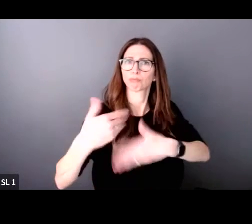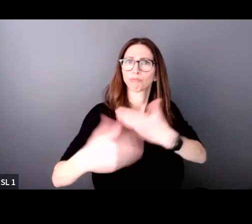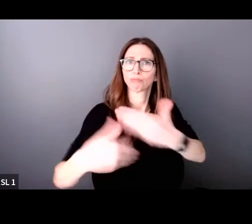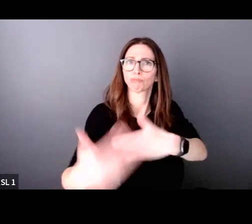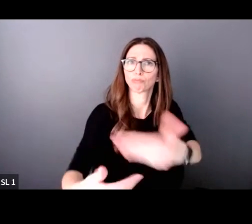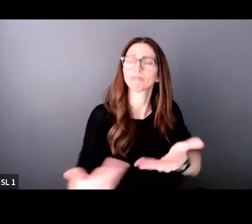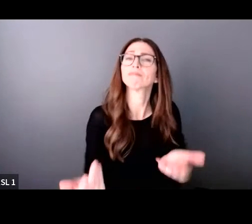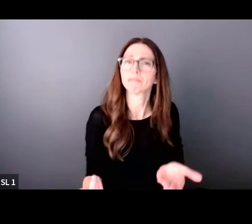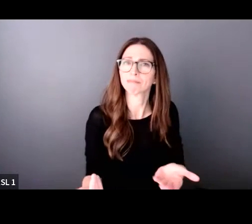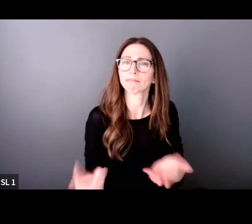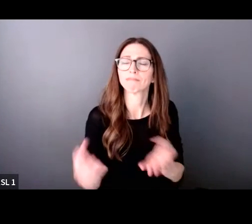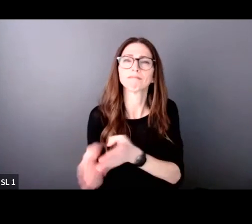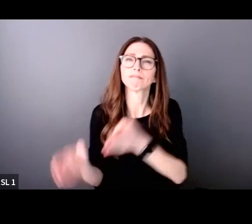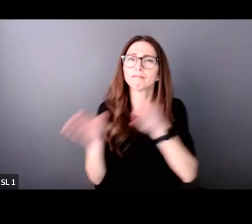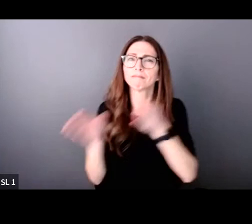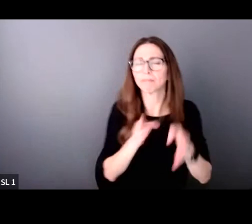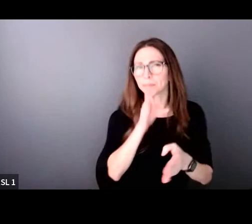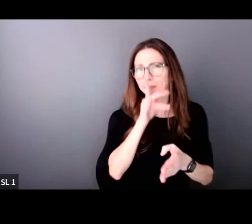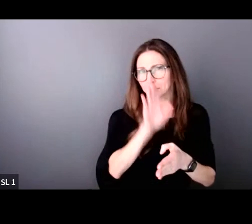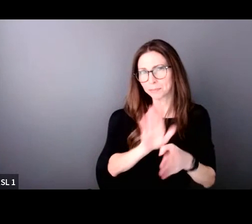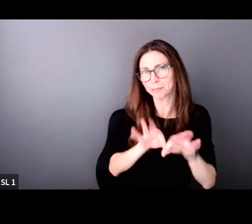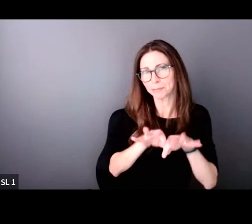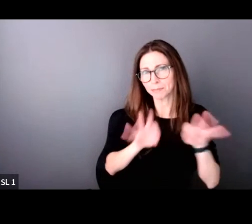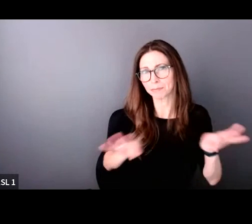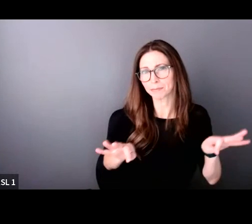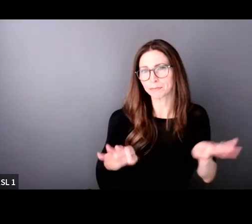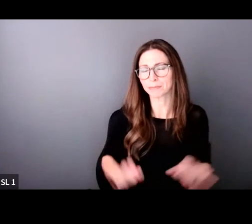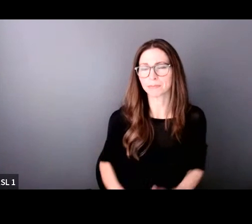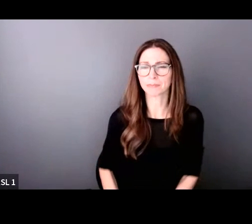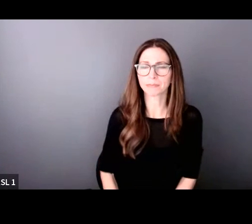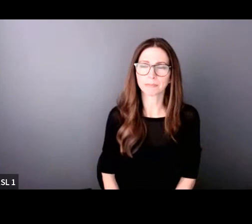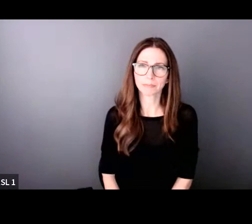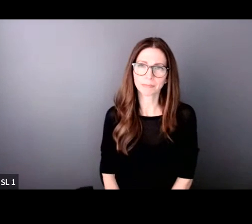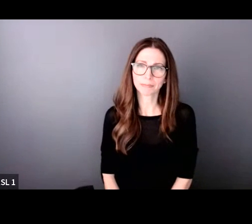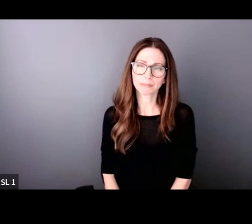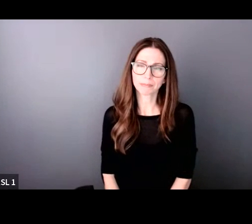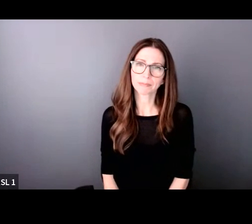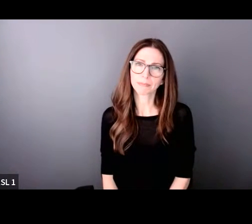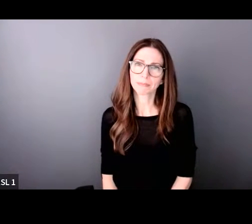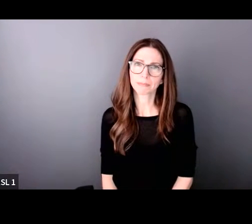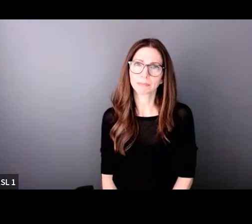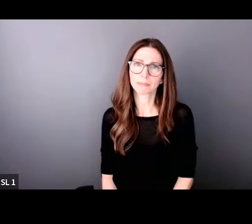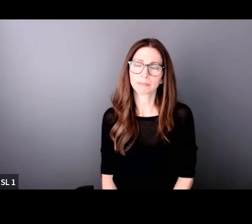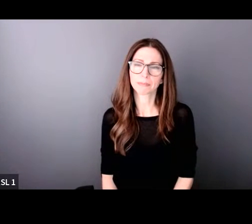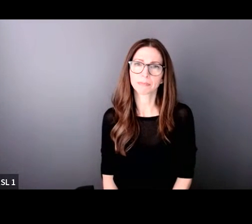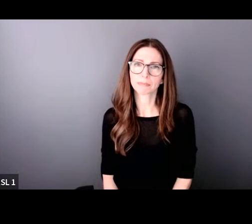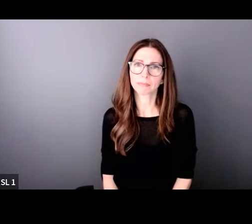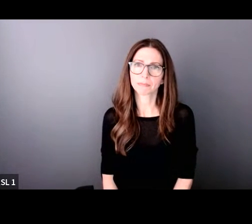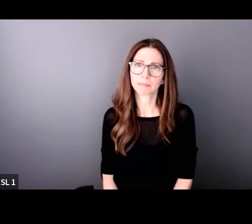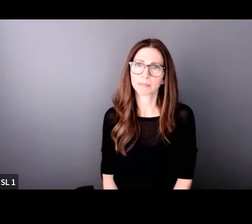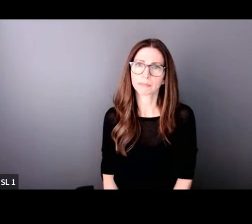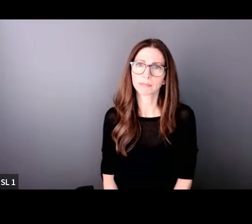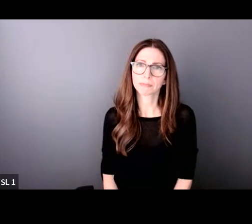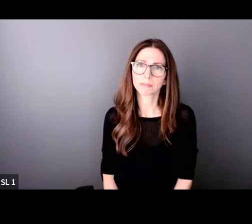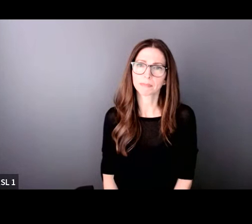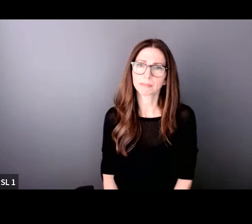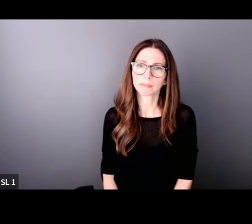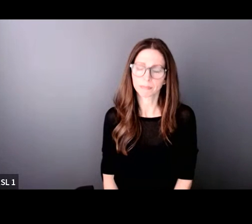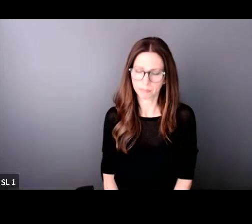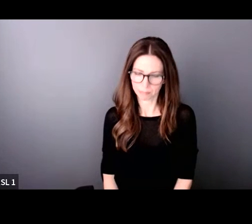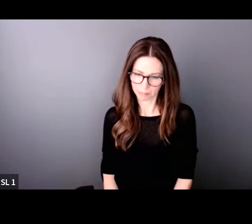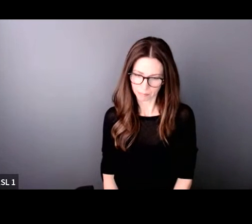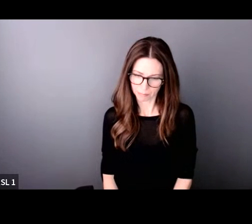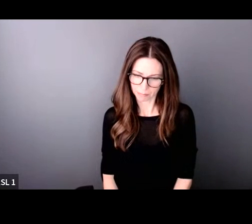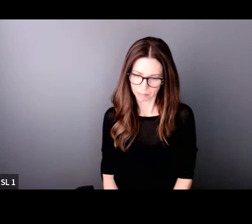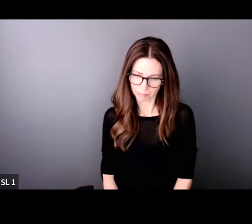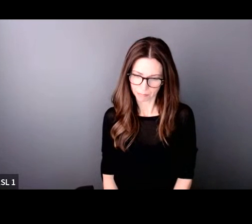Negadi nua, de yung guad negadi huntos neo nega nungadi, dan dates no corado, negat negarunya gisegon, gat negadache, dan on de wado darhos, zino ahead,